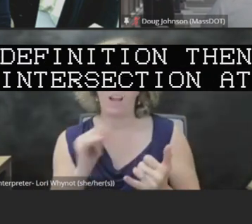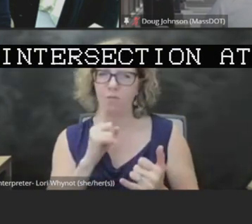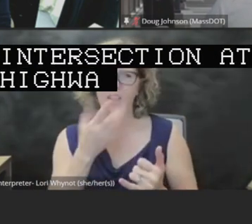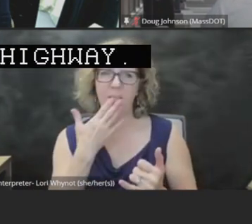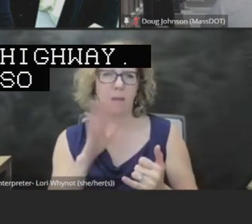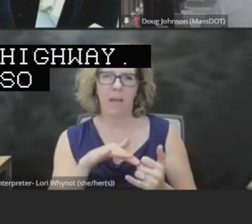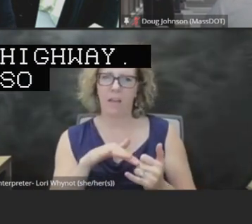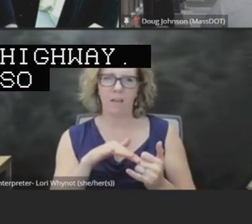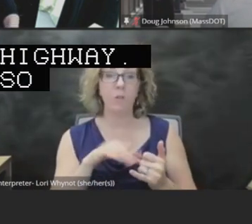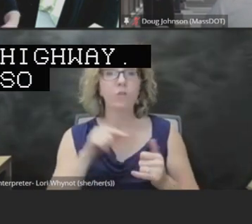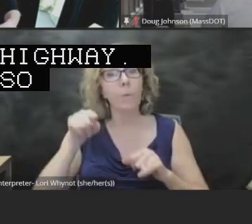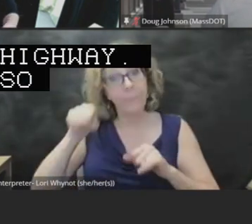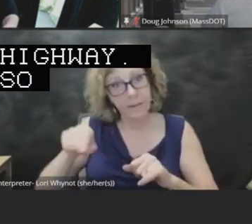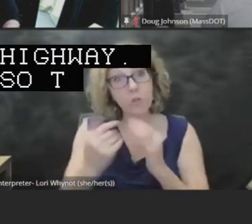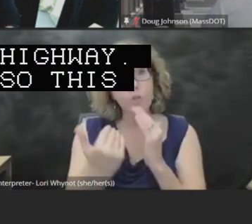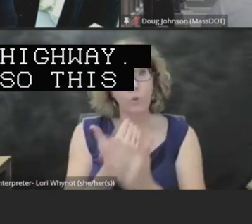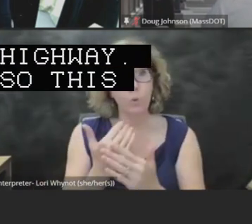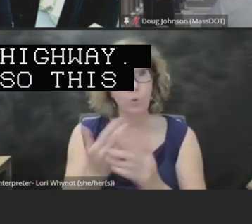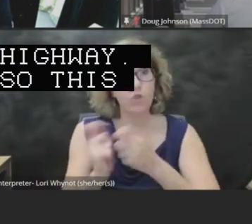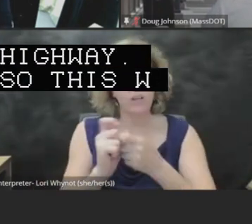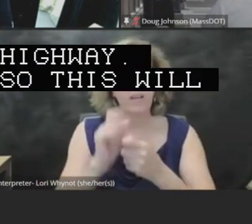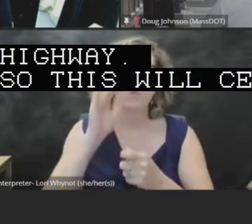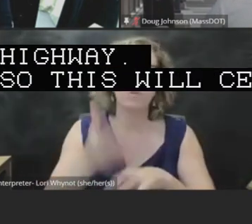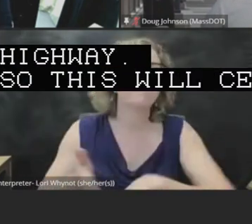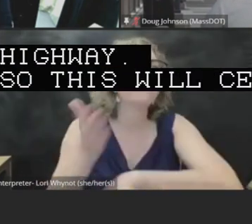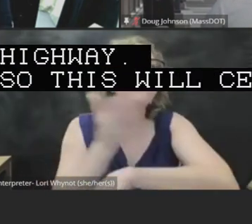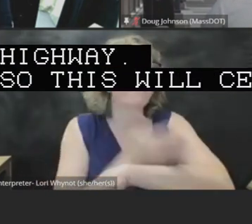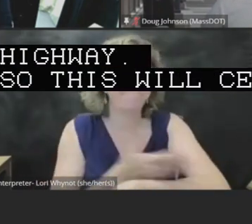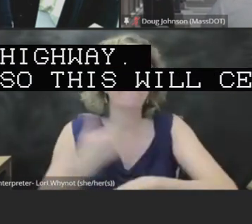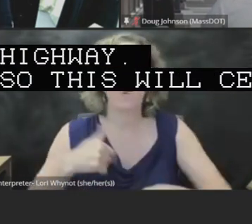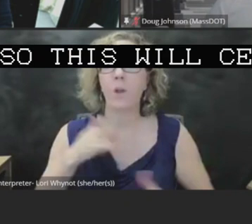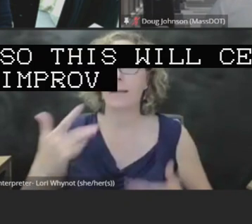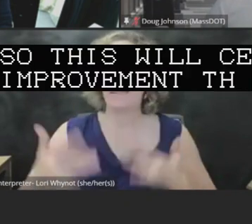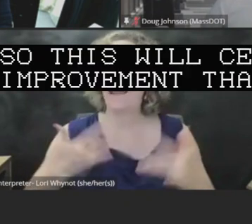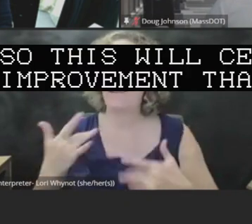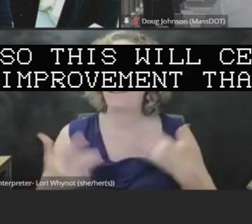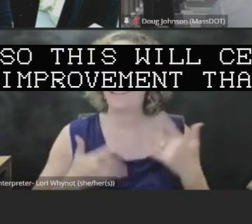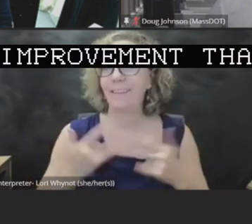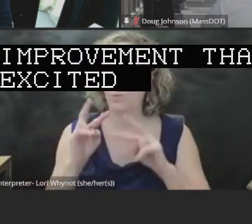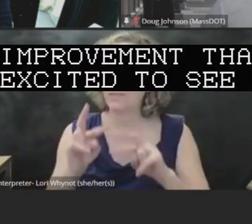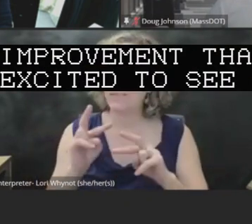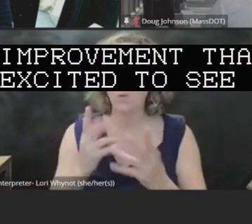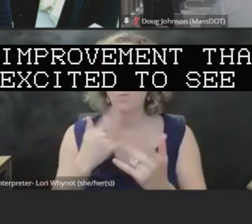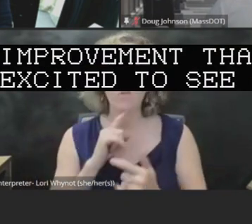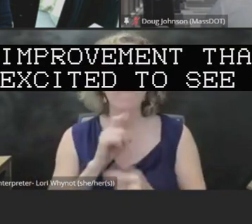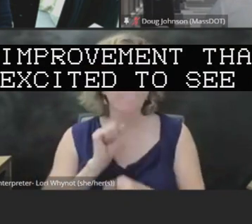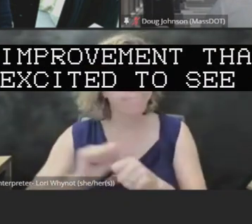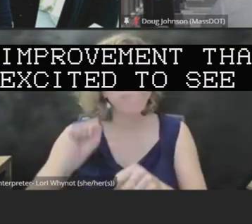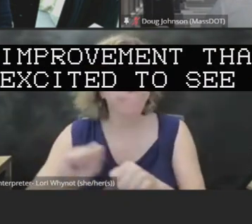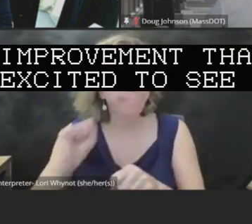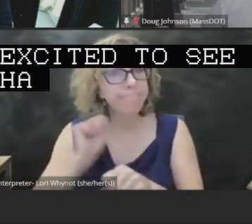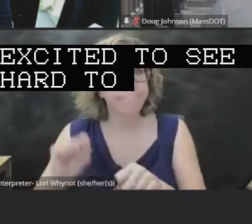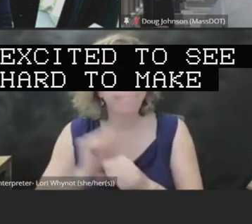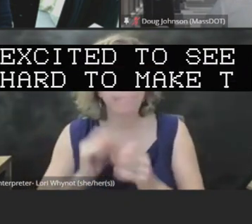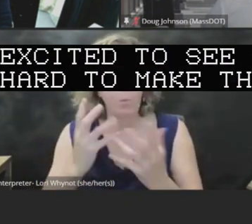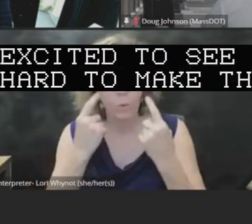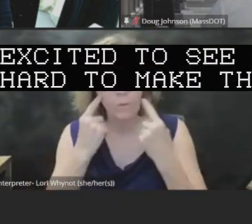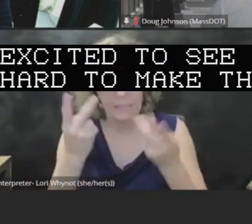be an improvement that we're very excited to see, and we're working very hard to make that happen.